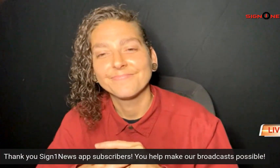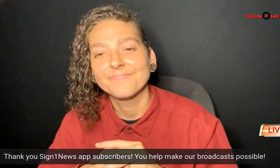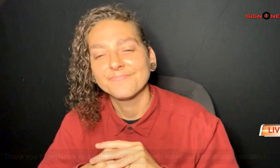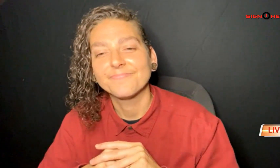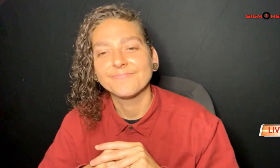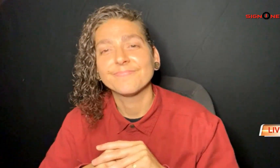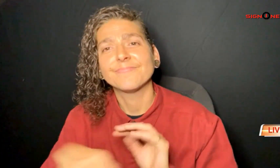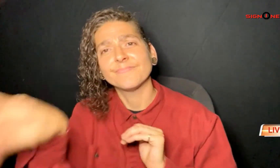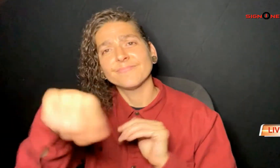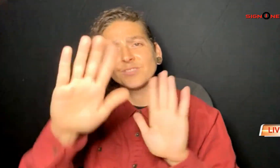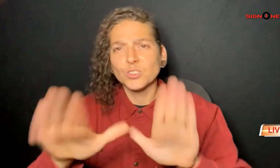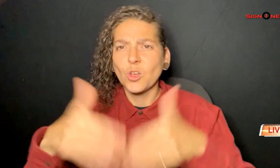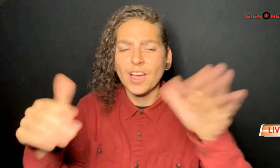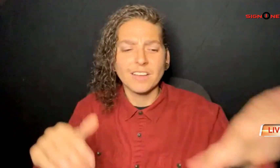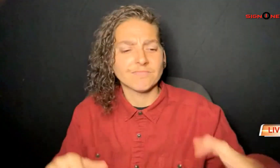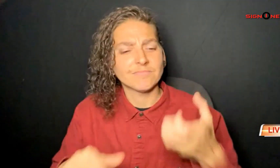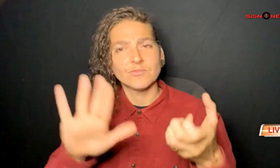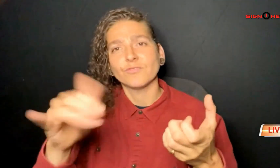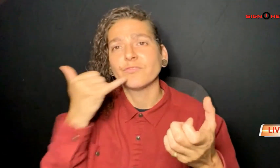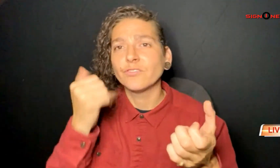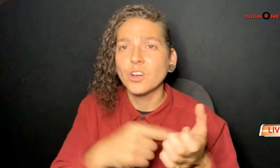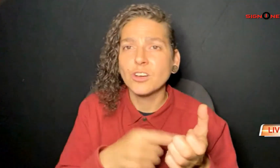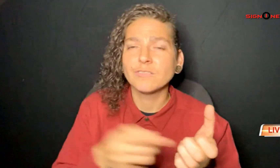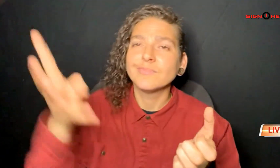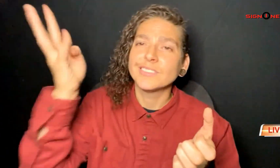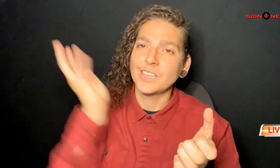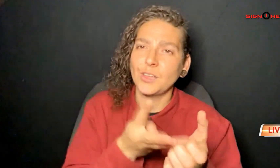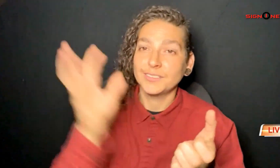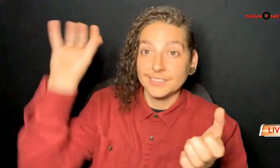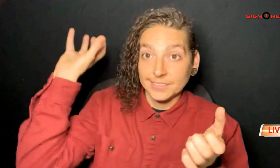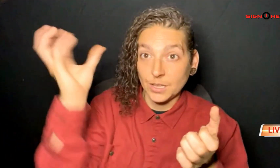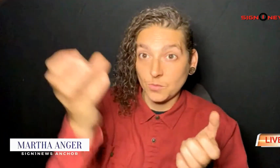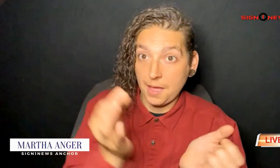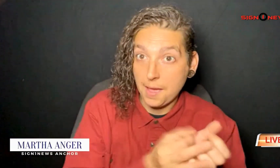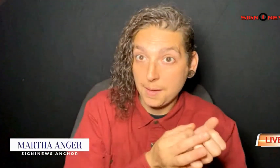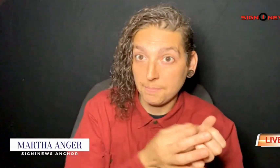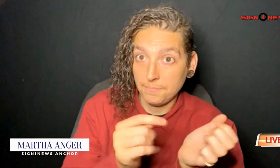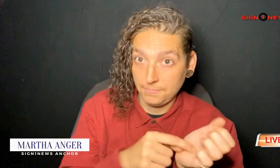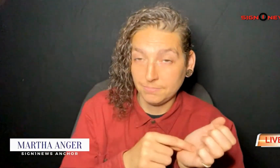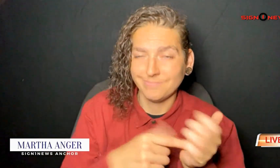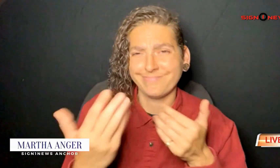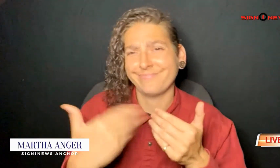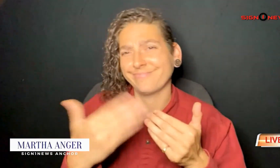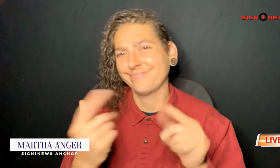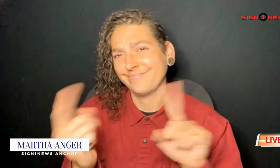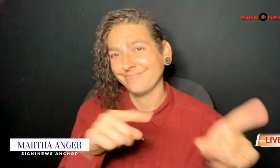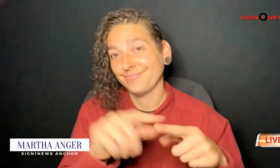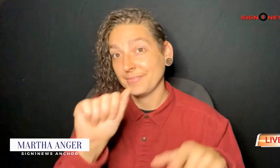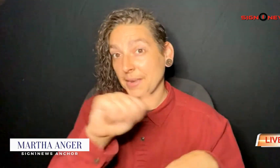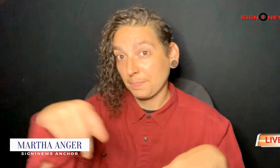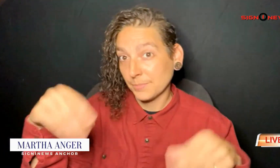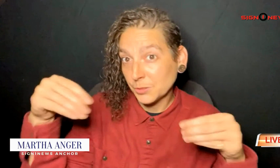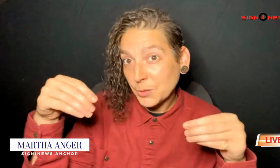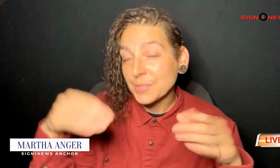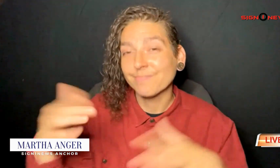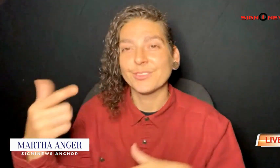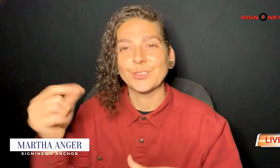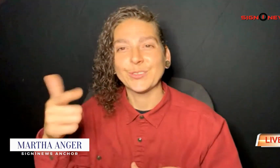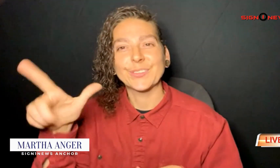You can download the Sign1News app by heading to the App Store or Google Play Store on your smartphone. And